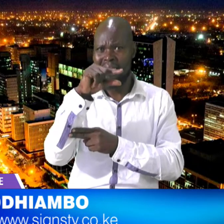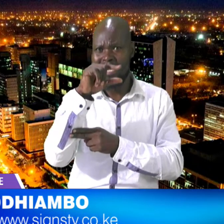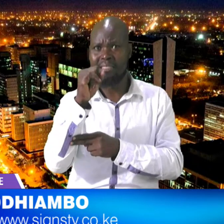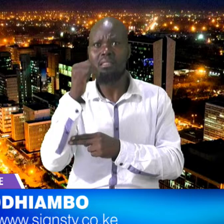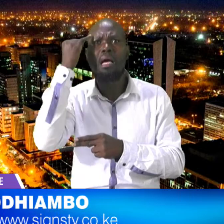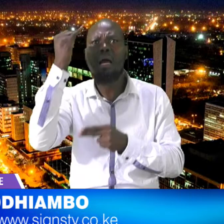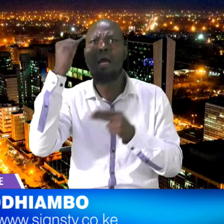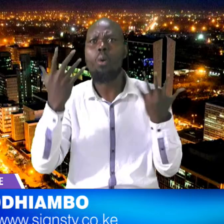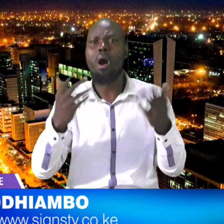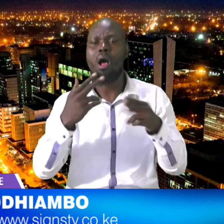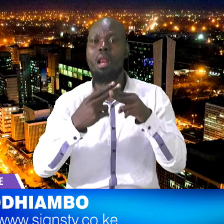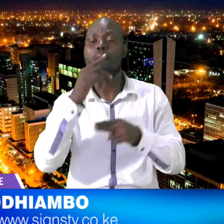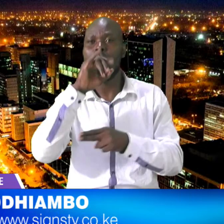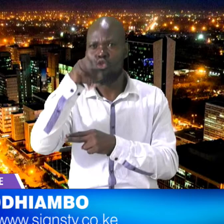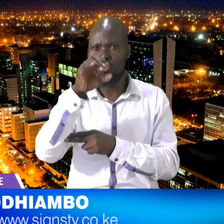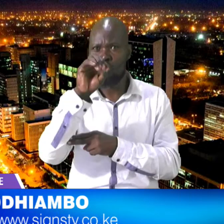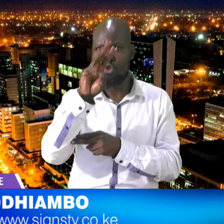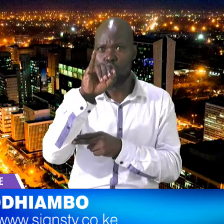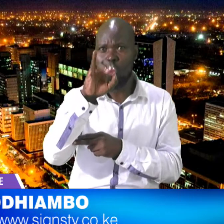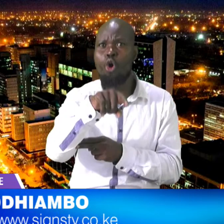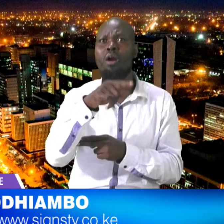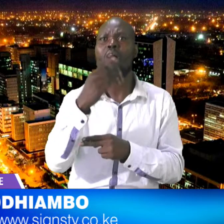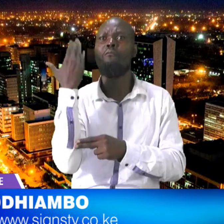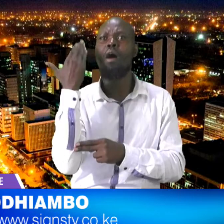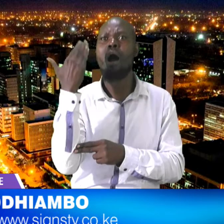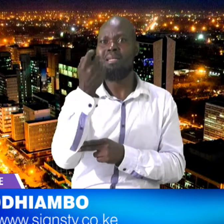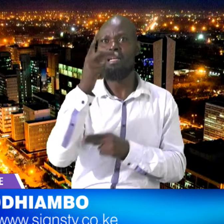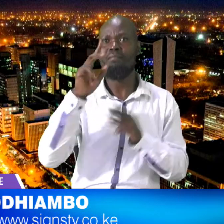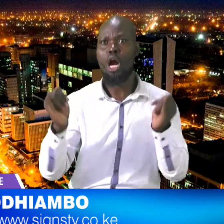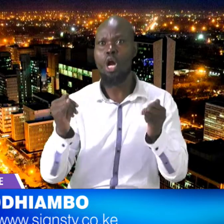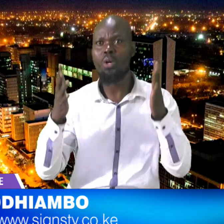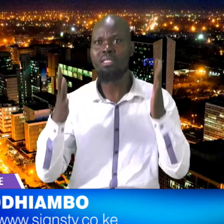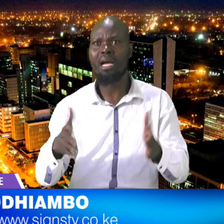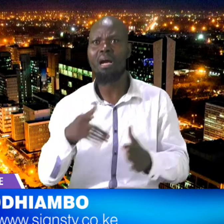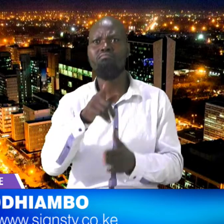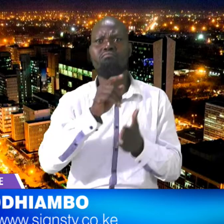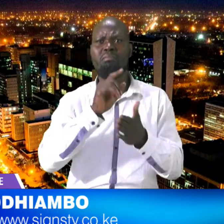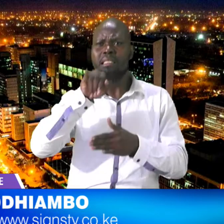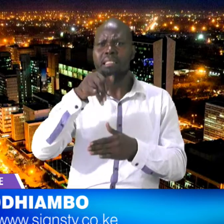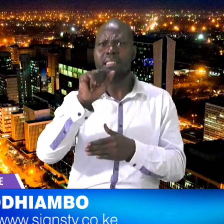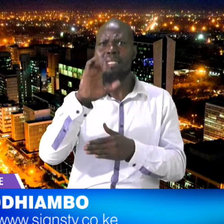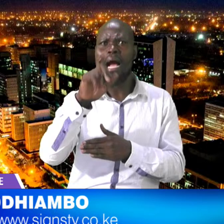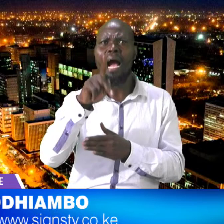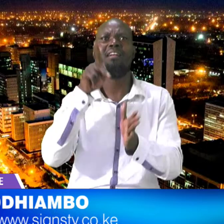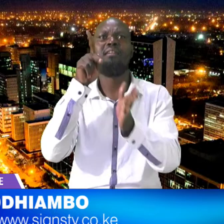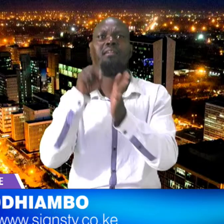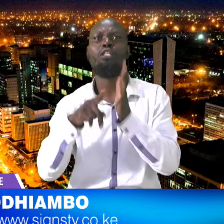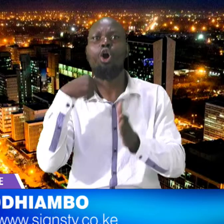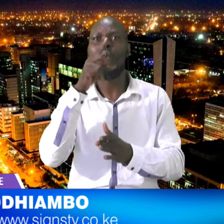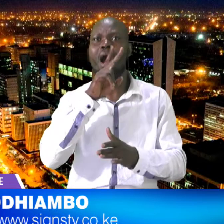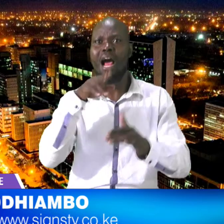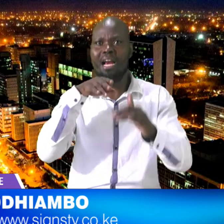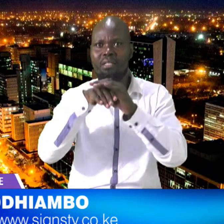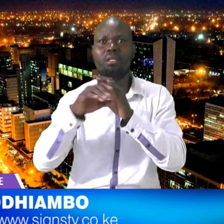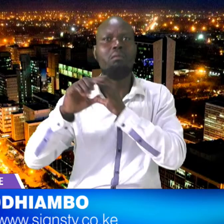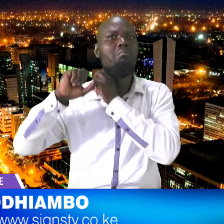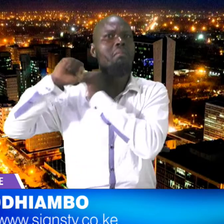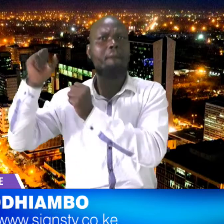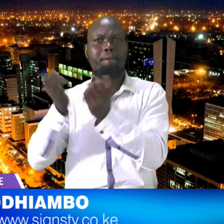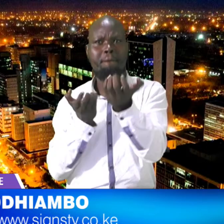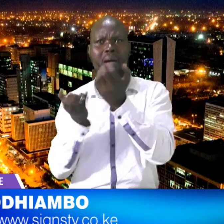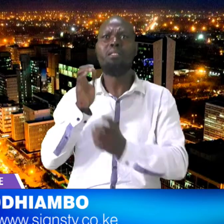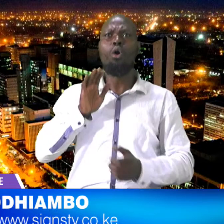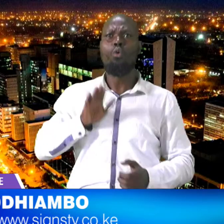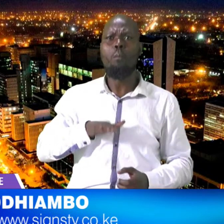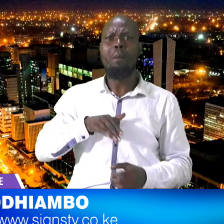trial involving Joseph Irungu, alias Joey, and former TV news anchor Jackie Maribe,